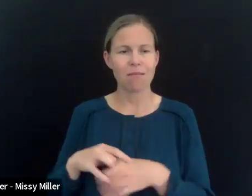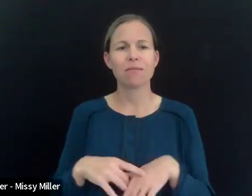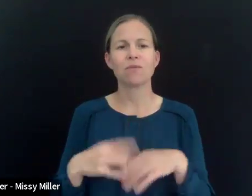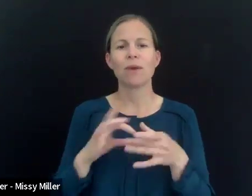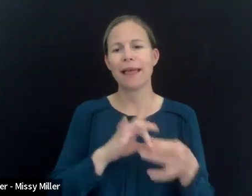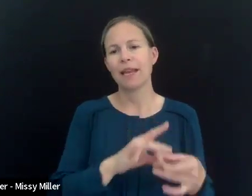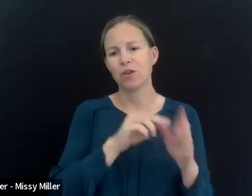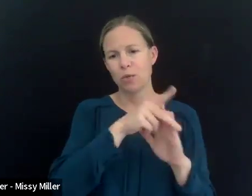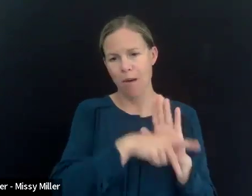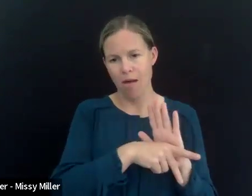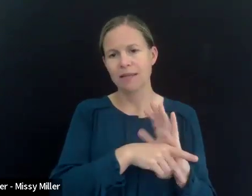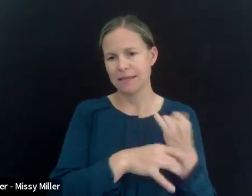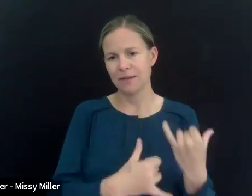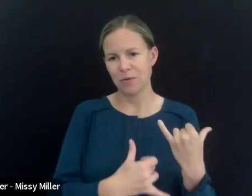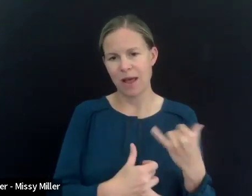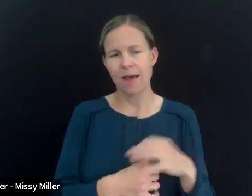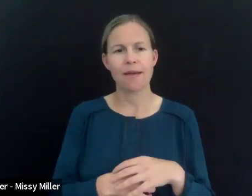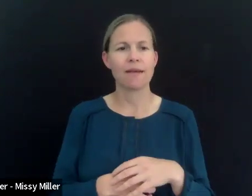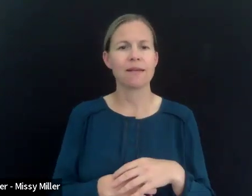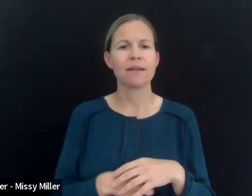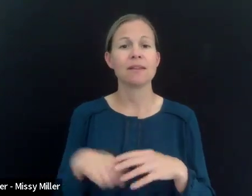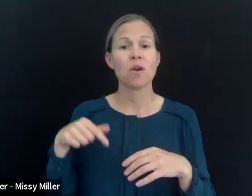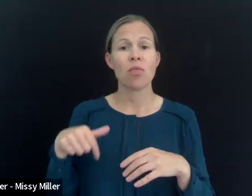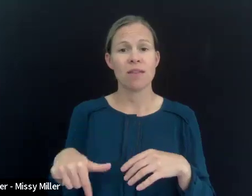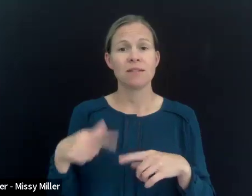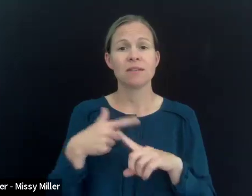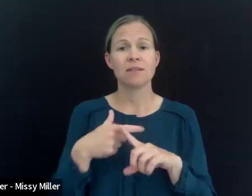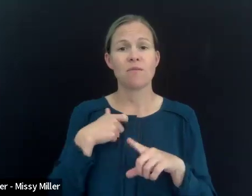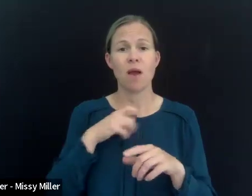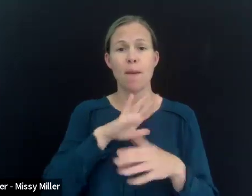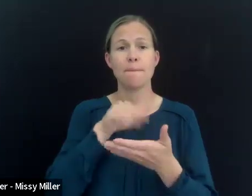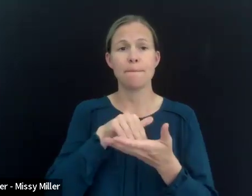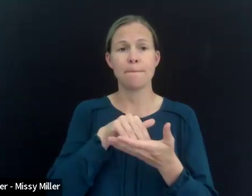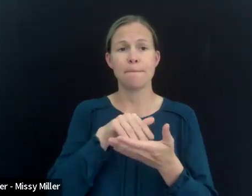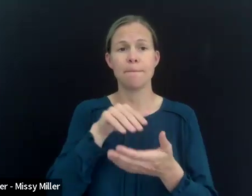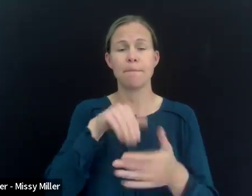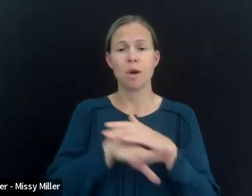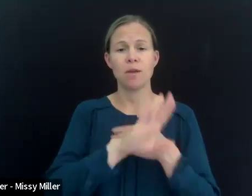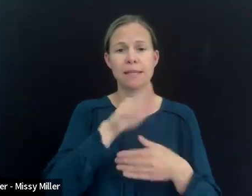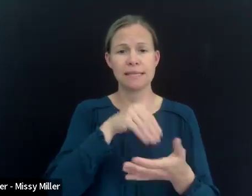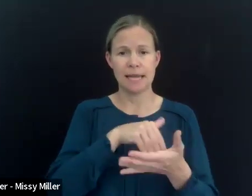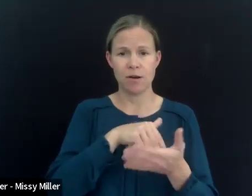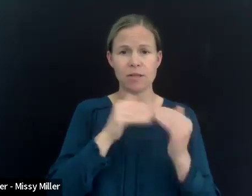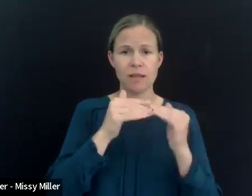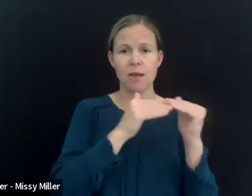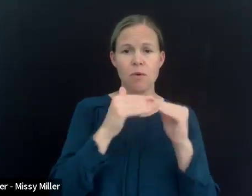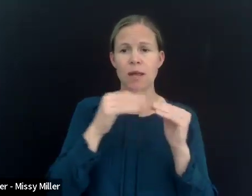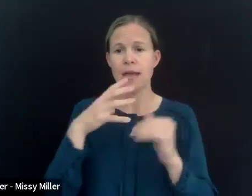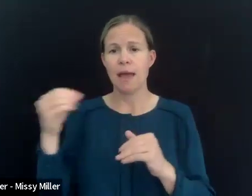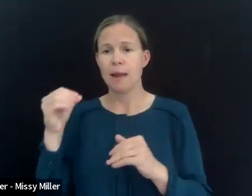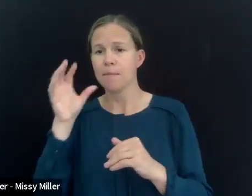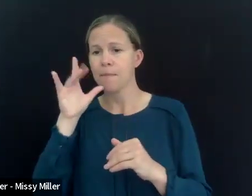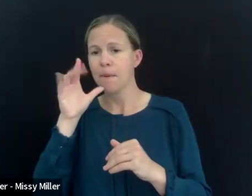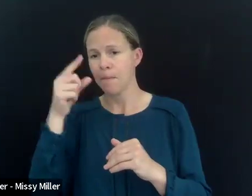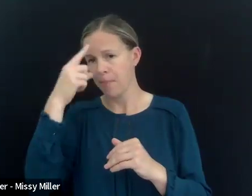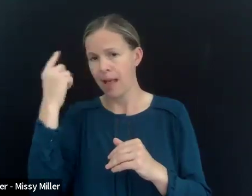policy today. And this session is hosted by Birth Center Equity and Black Mamas Matter Alliance. Birth Center Equity,